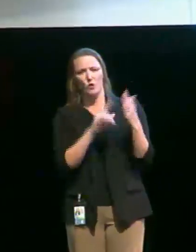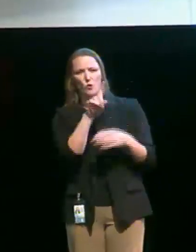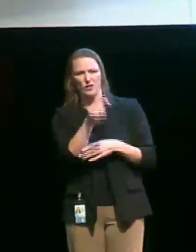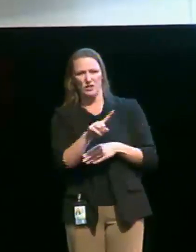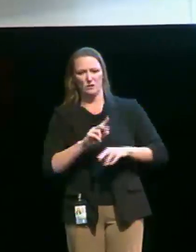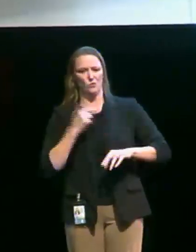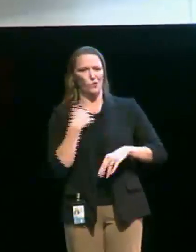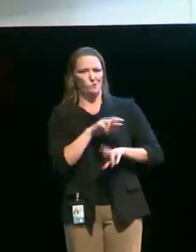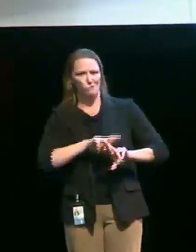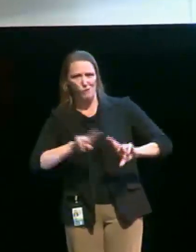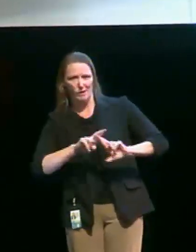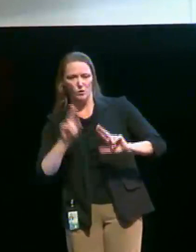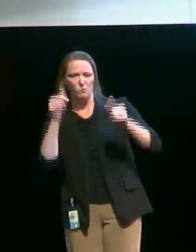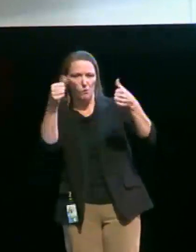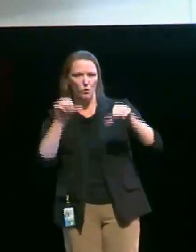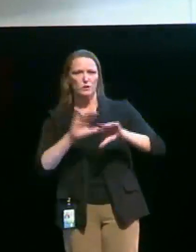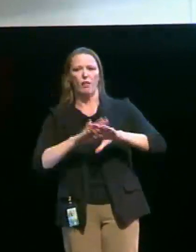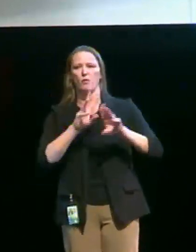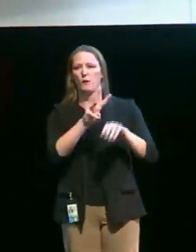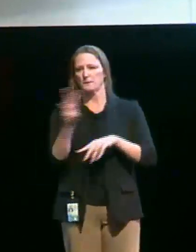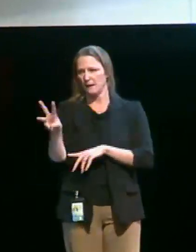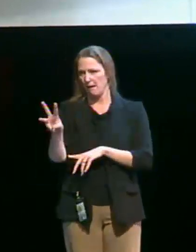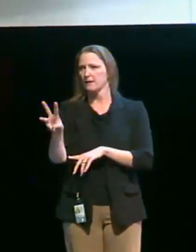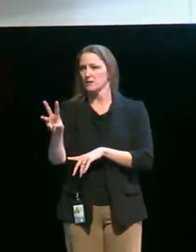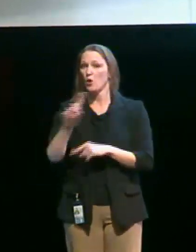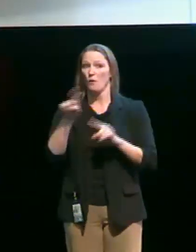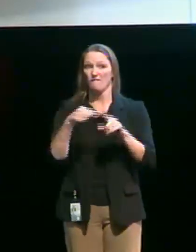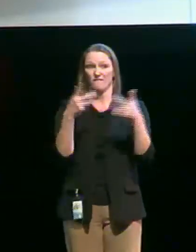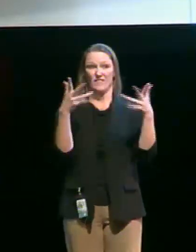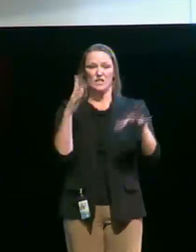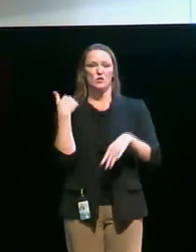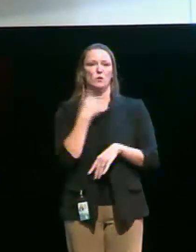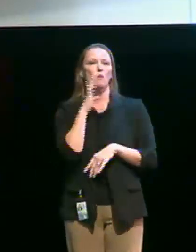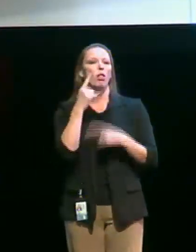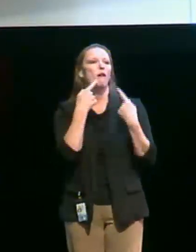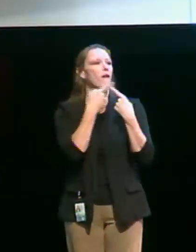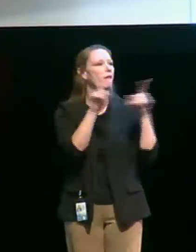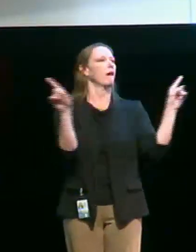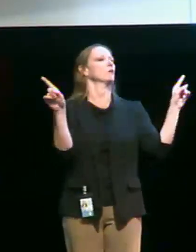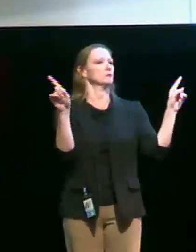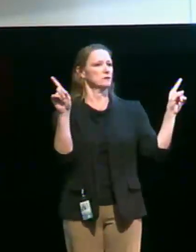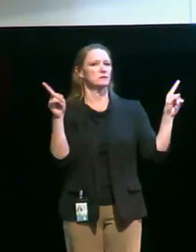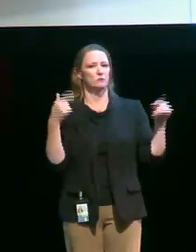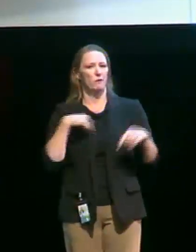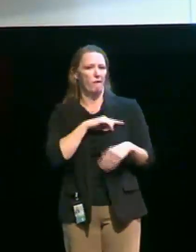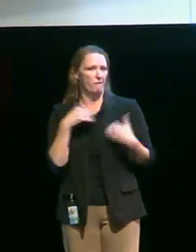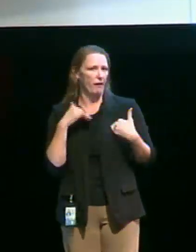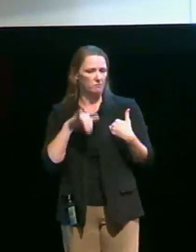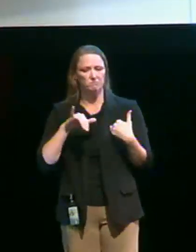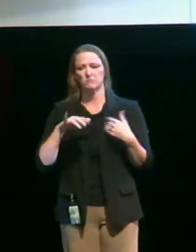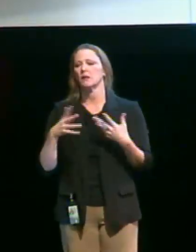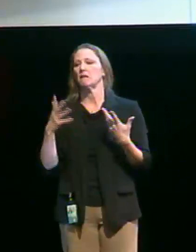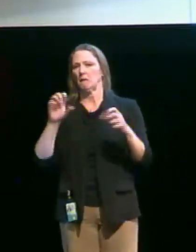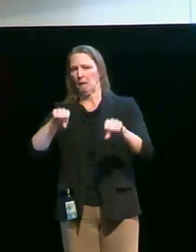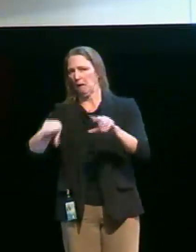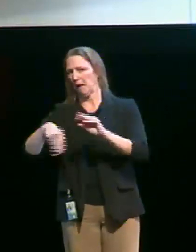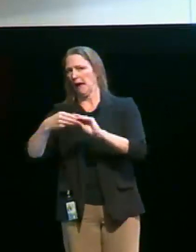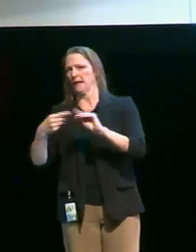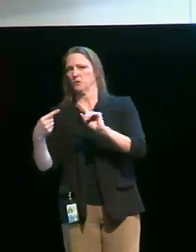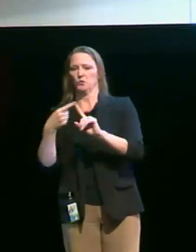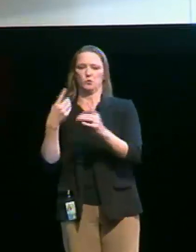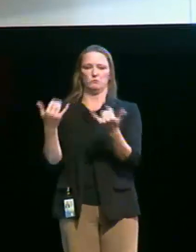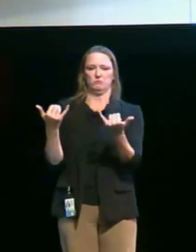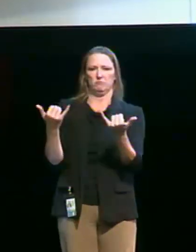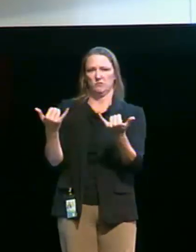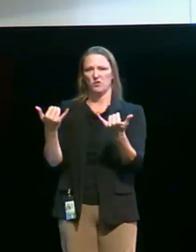do have those posted, we'll also put messaging out that those are there. And anything from tonight, we can also add to that. So we're going to start tonight